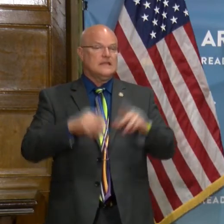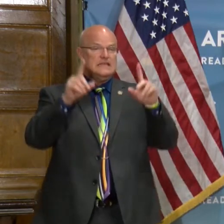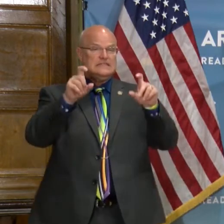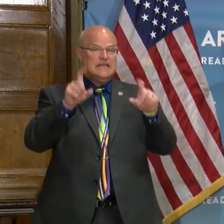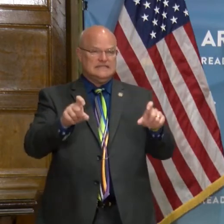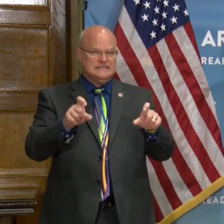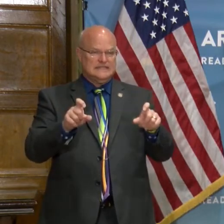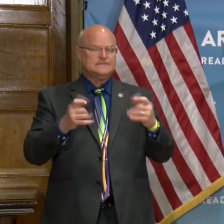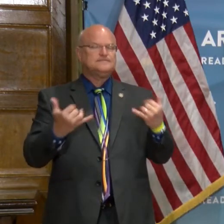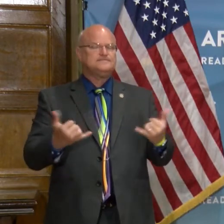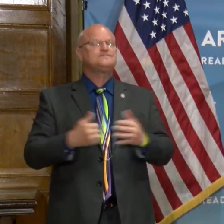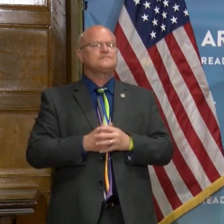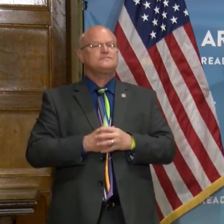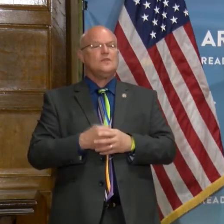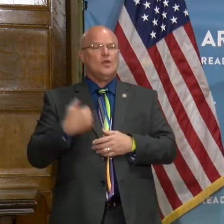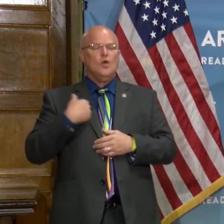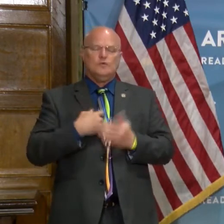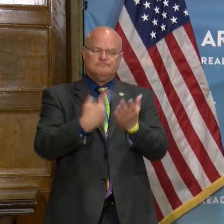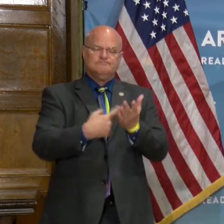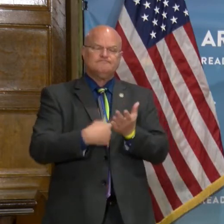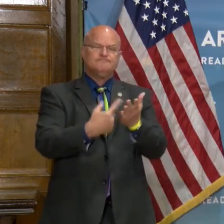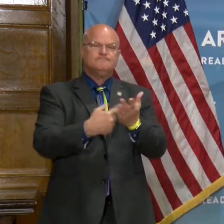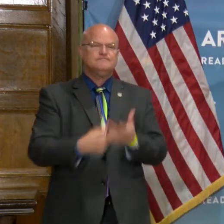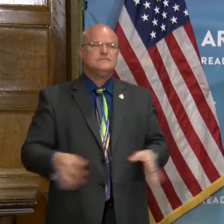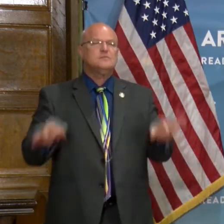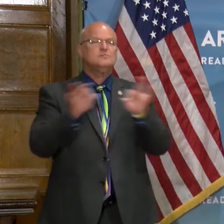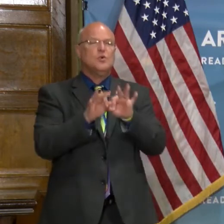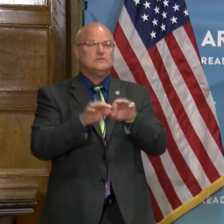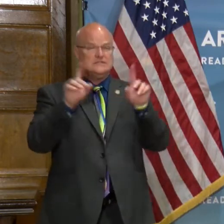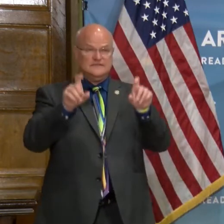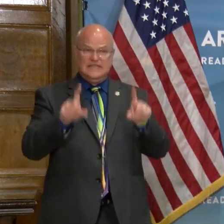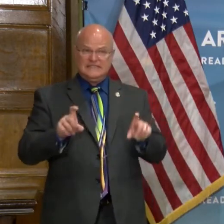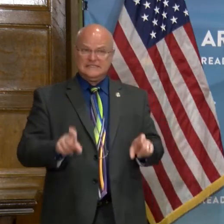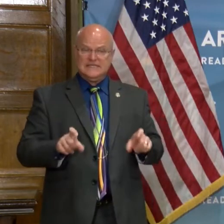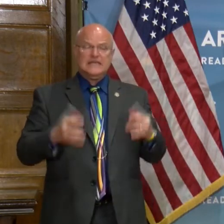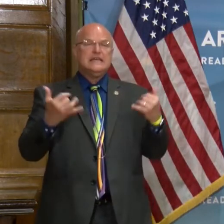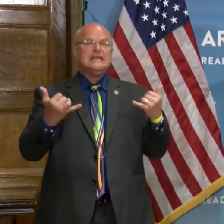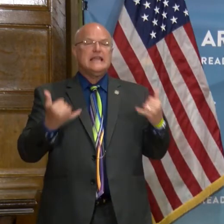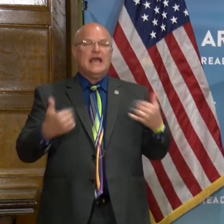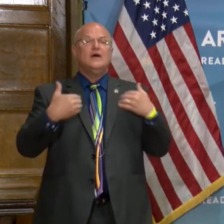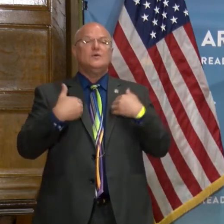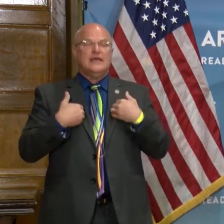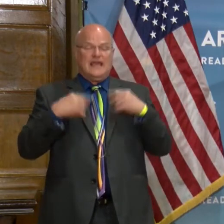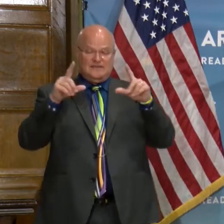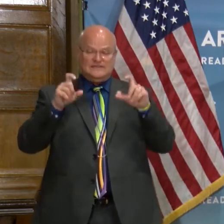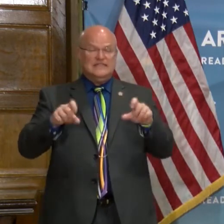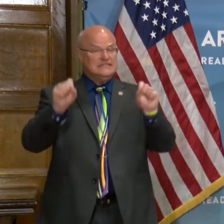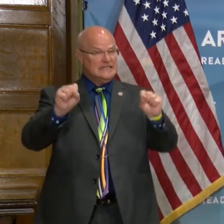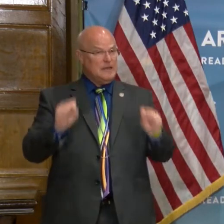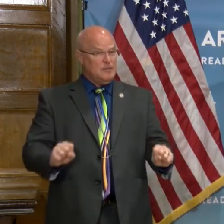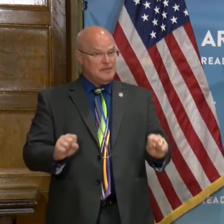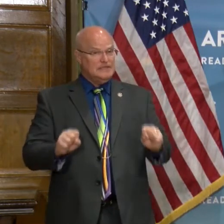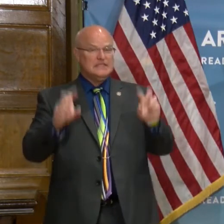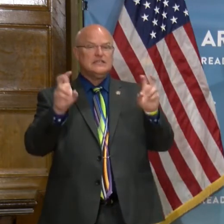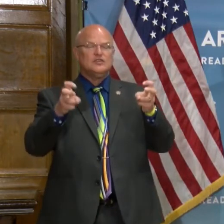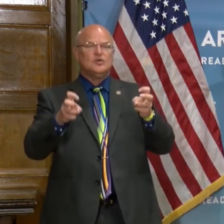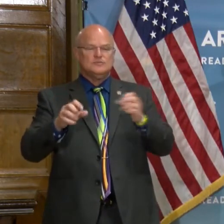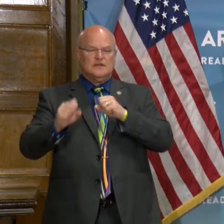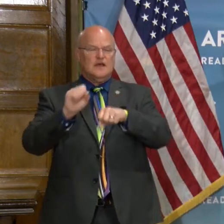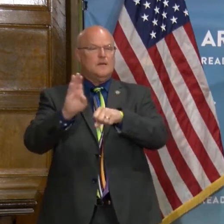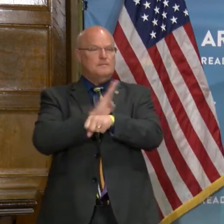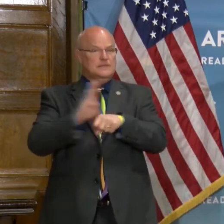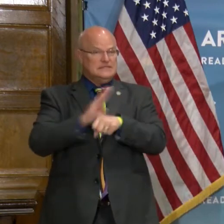Testing, I want to mention that. We've been talking about the importance of testing. Now we do have testing capability in terms of our